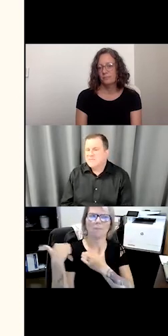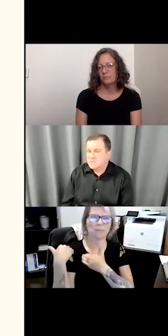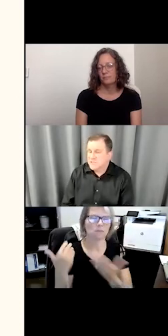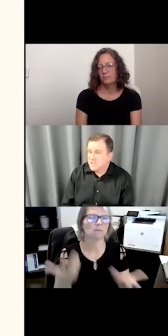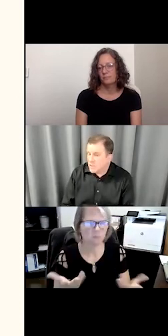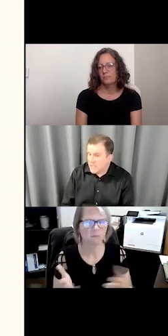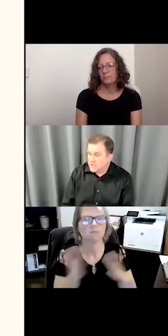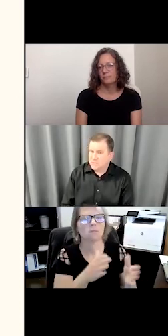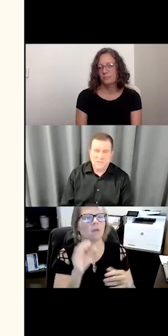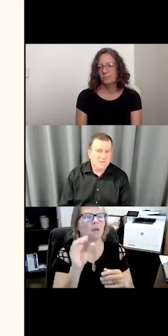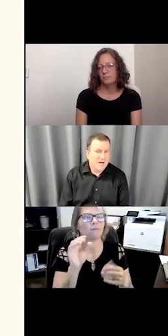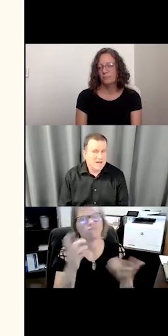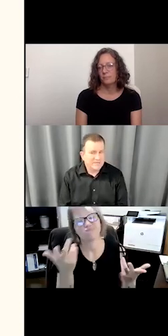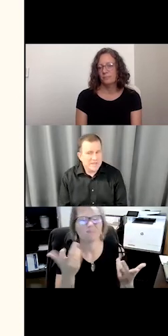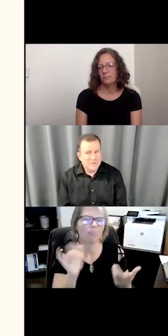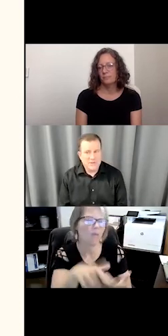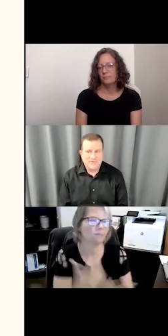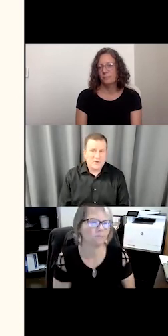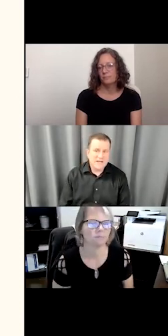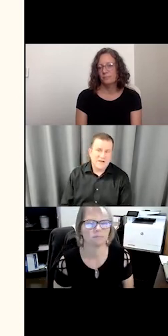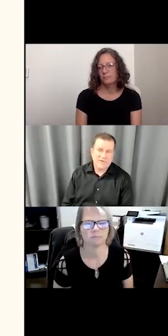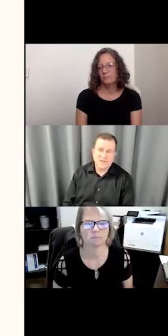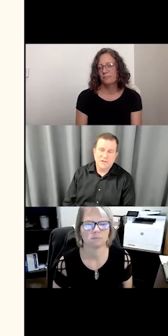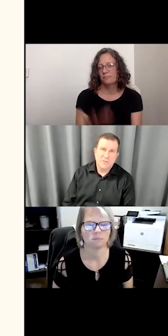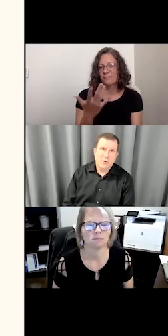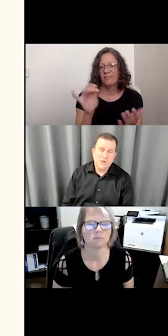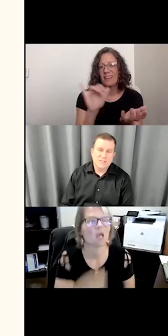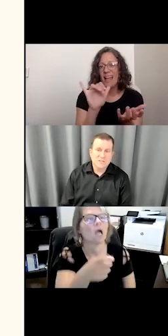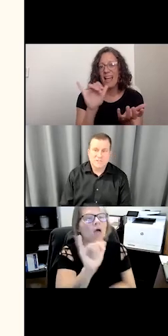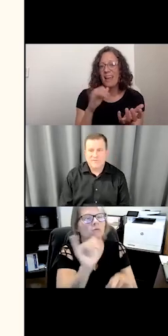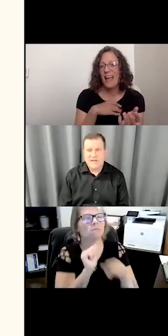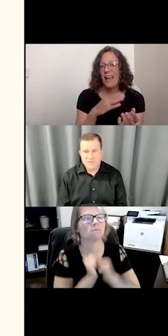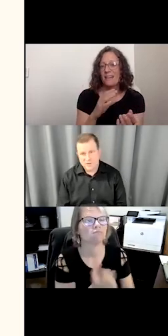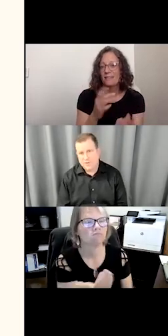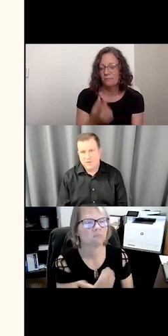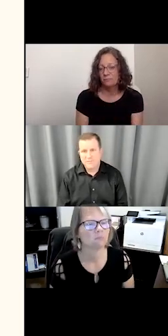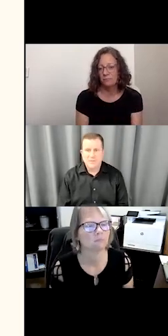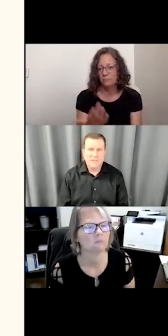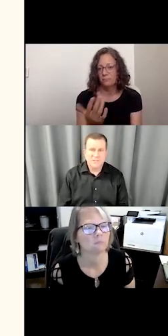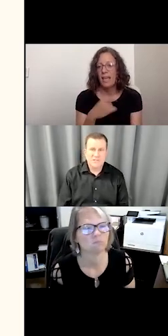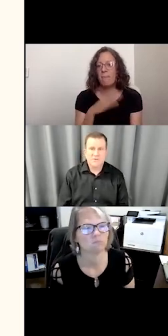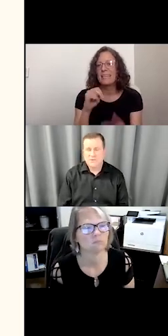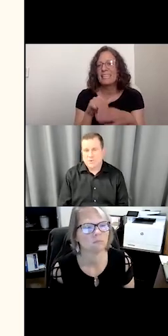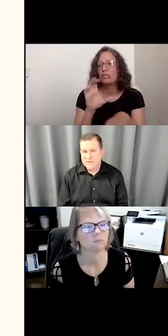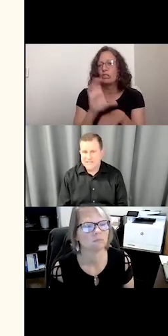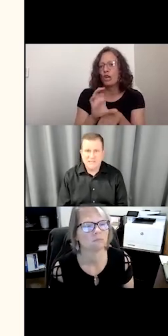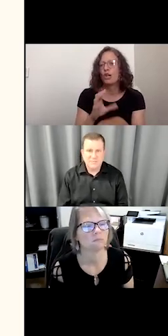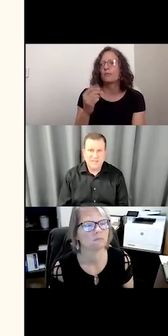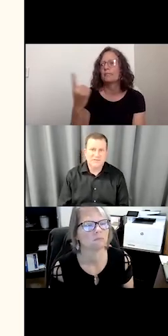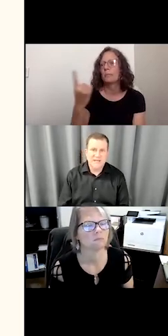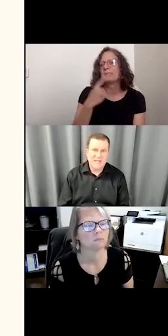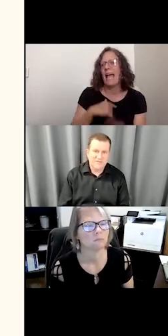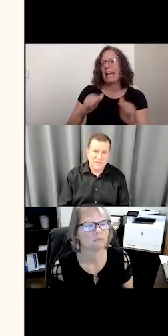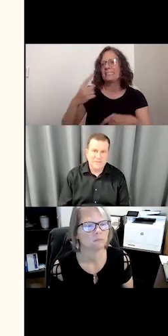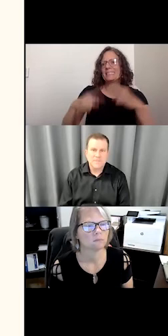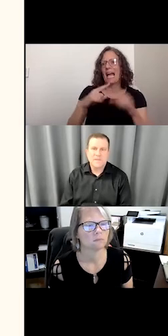If there's miscommunication, there's a lot of liability if you don't have an appropriately certified interpreter, because the wrong medicine can be given,